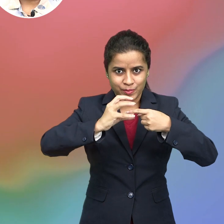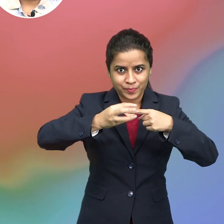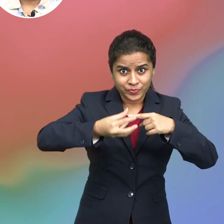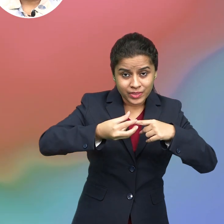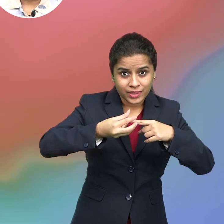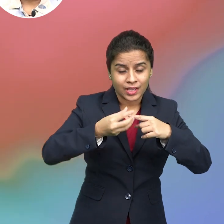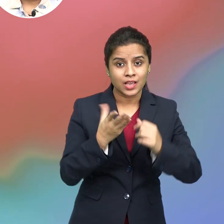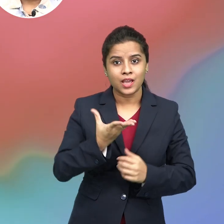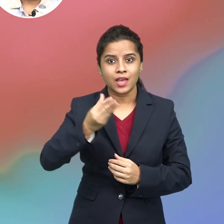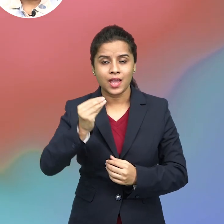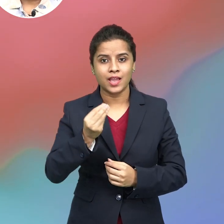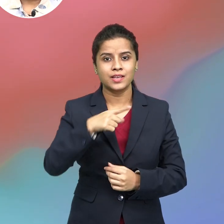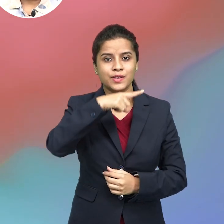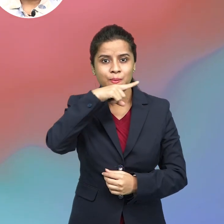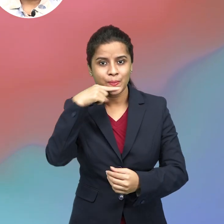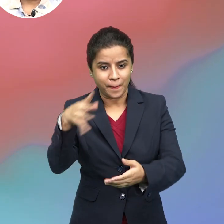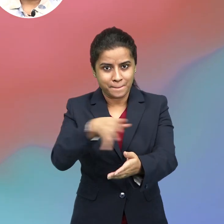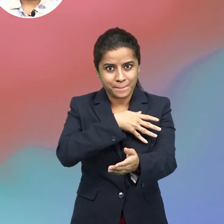capillaries.